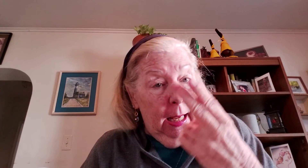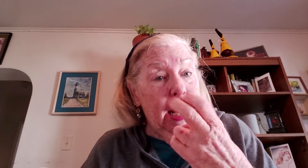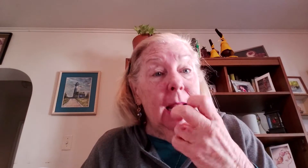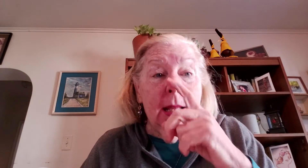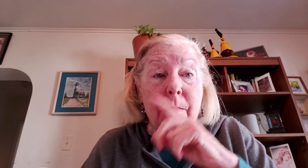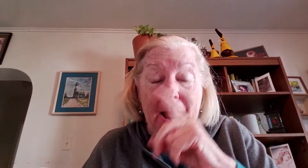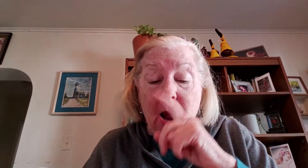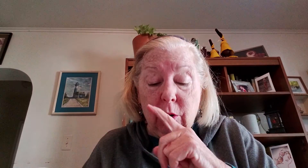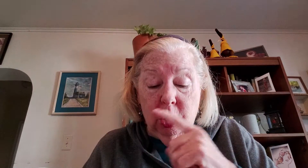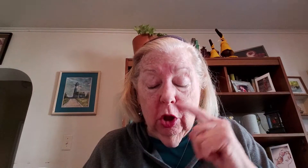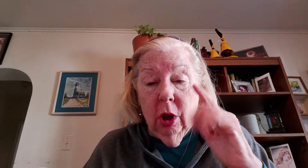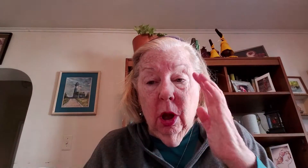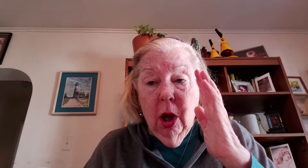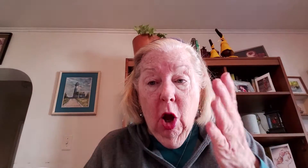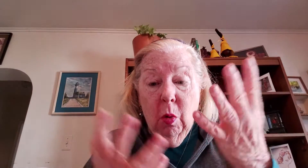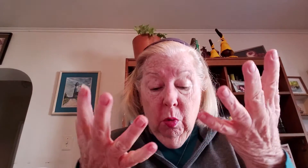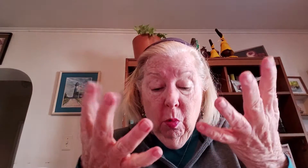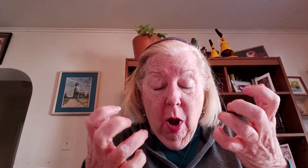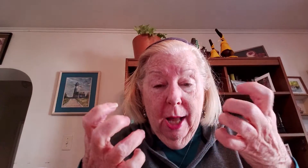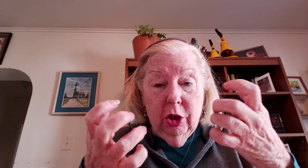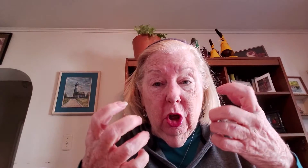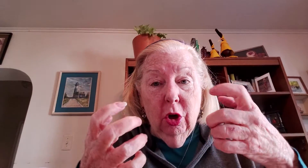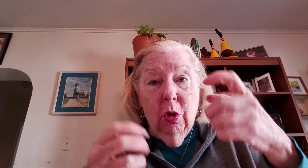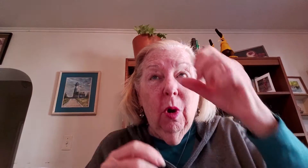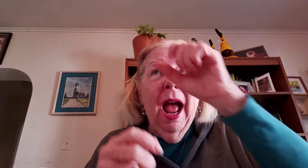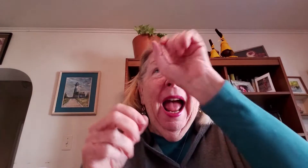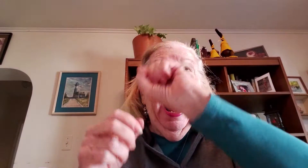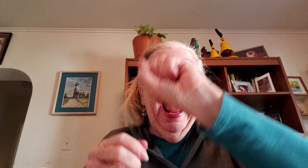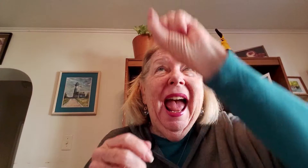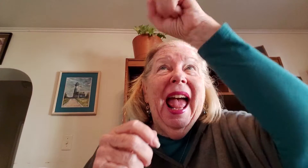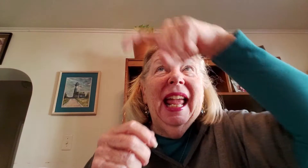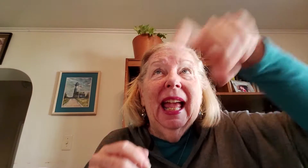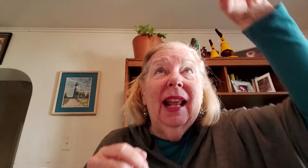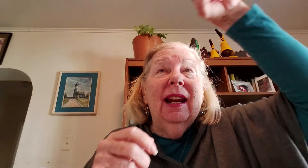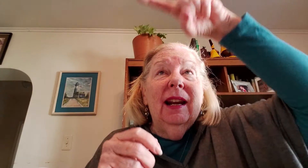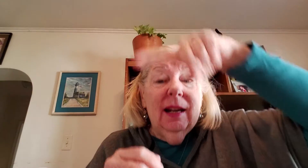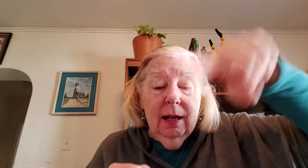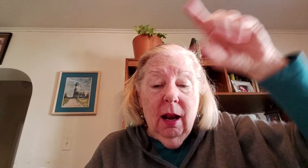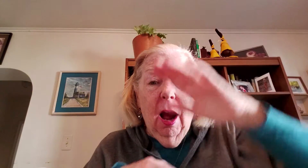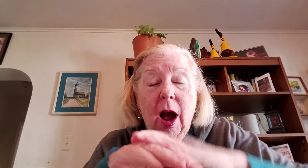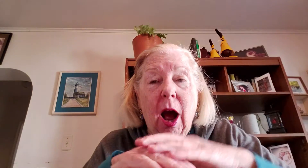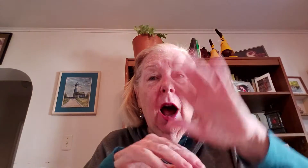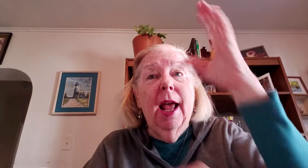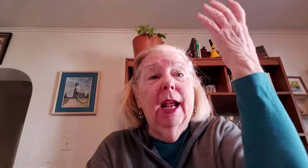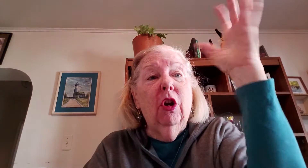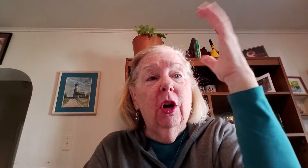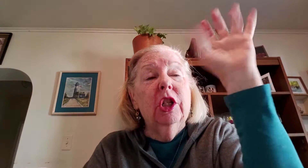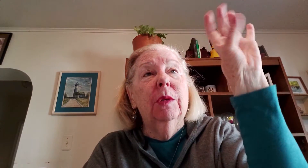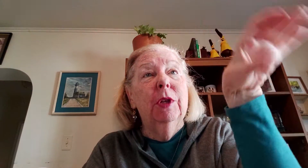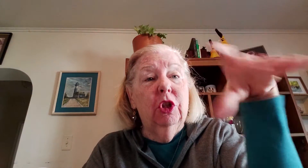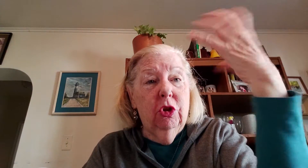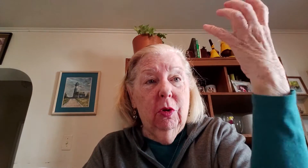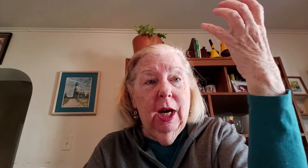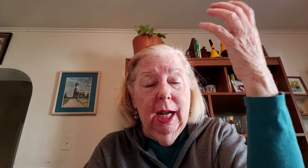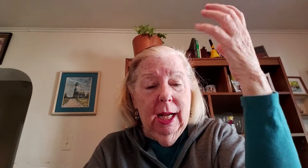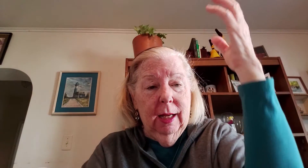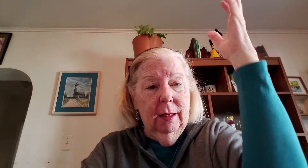he, the mouse, will want to hang it on a Christmas tree.